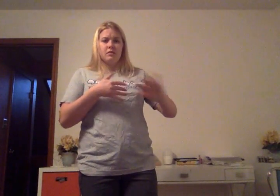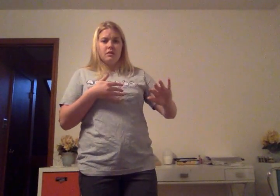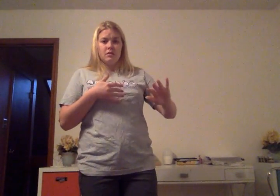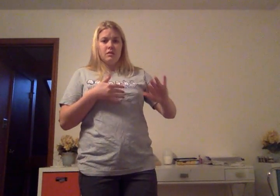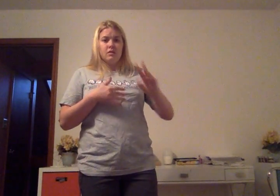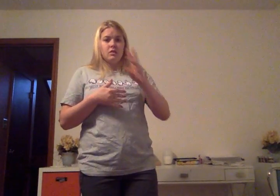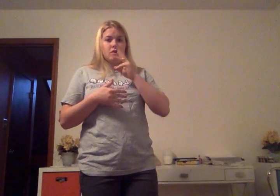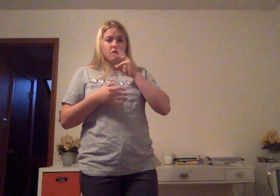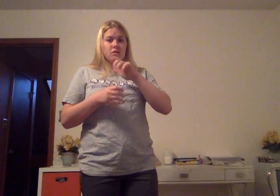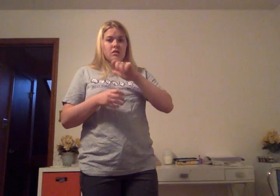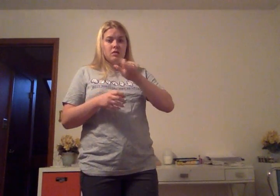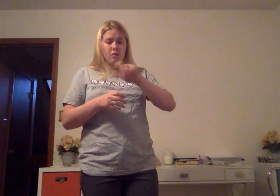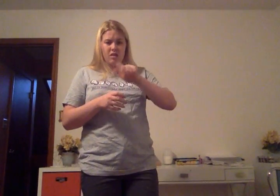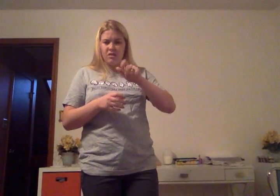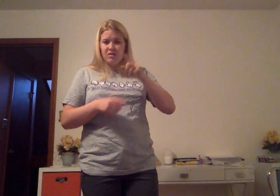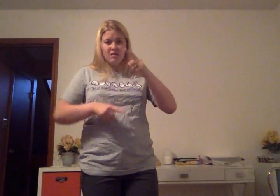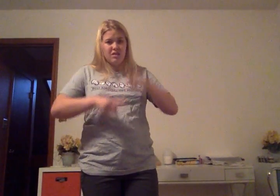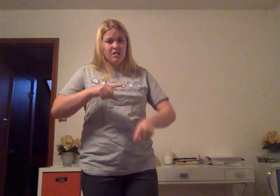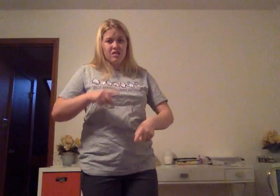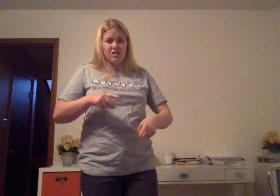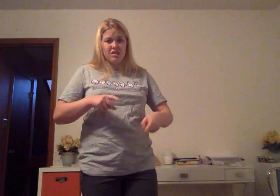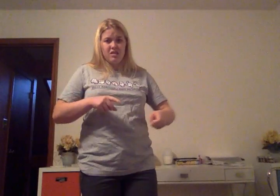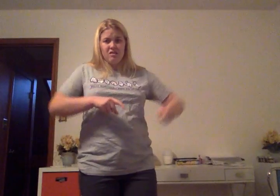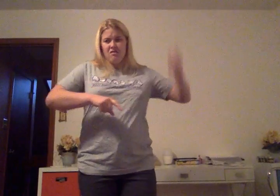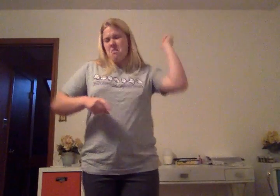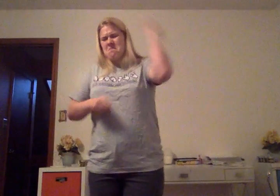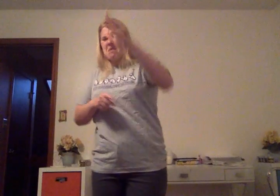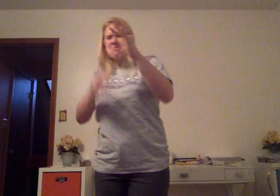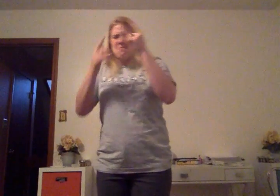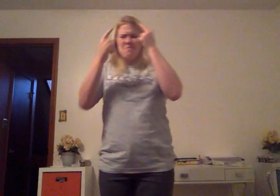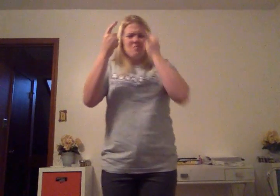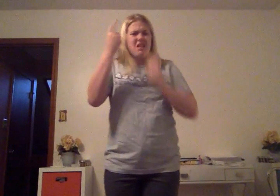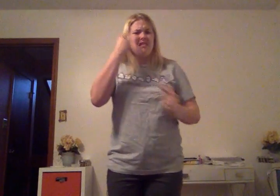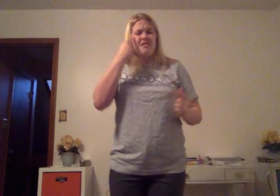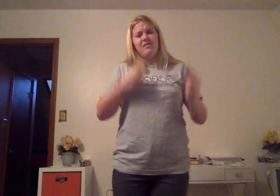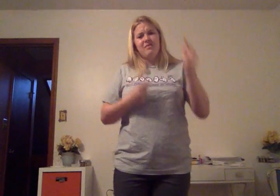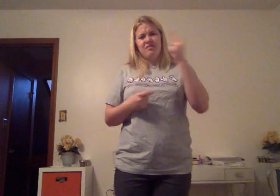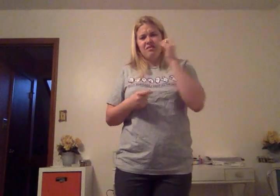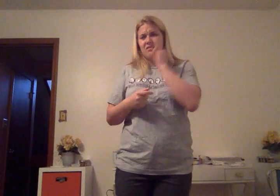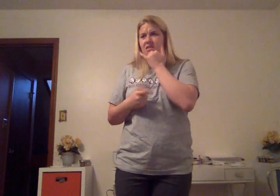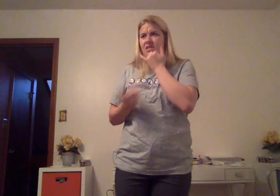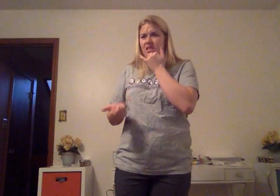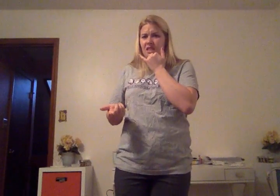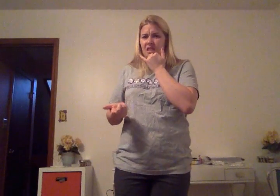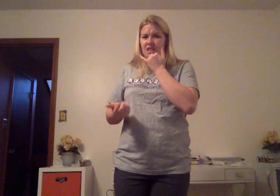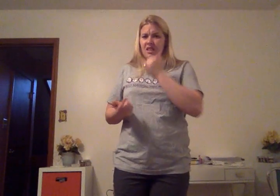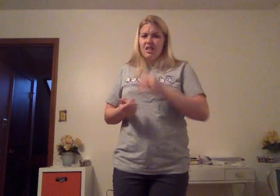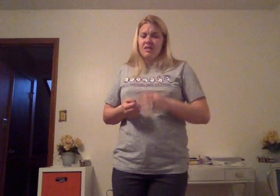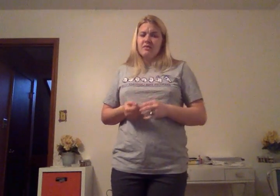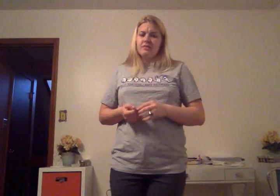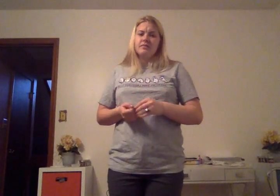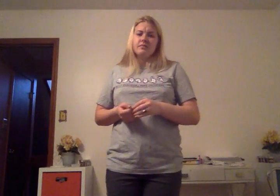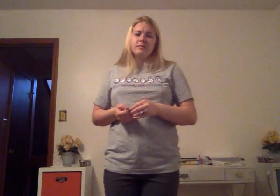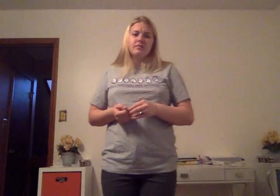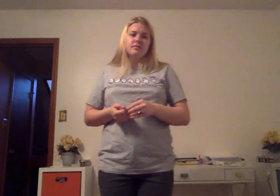bottle one day. She chucked it and just started crying, and I said, what's wrong? And that's when she told me. And she goes, I don't